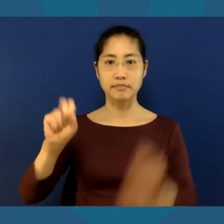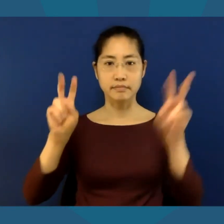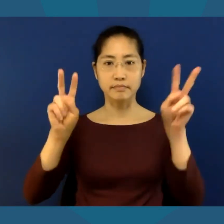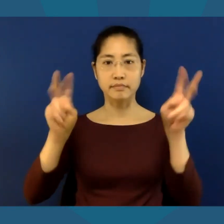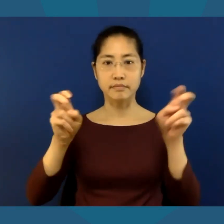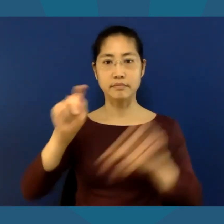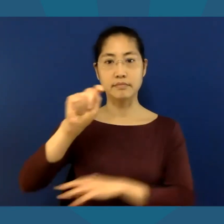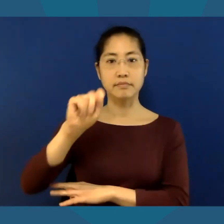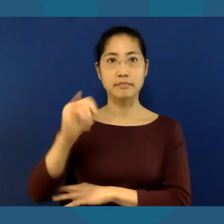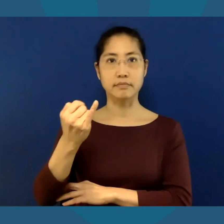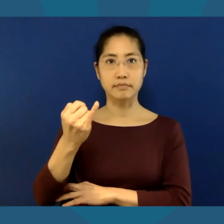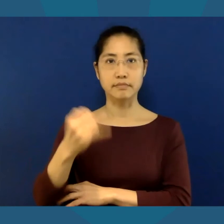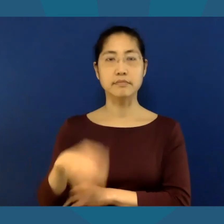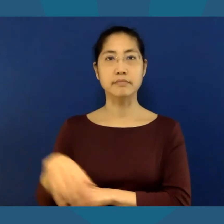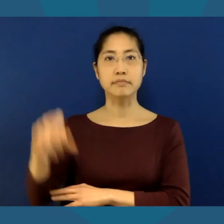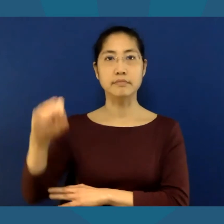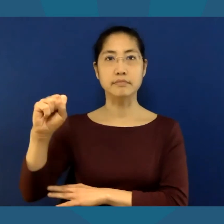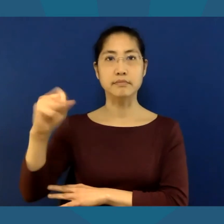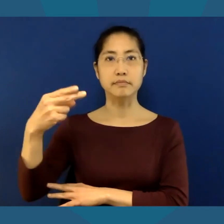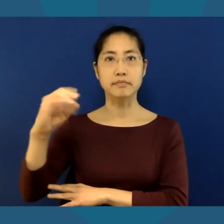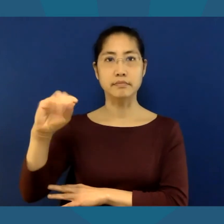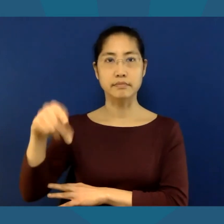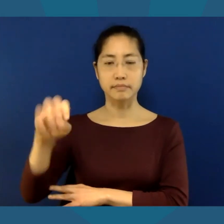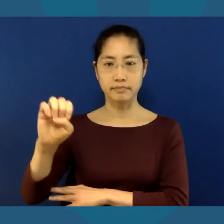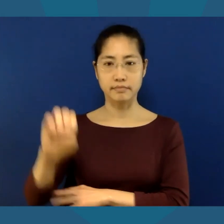Thomas T.J. Shope.